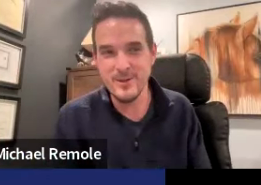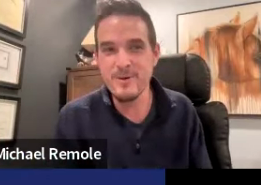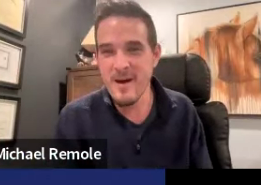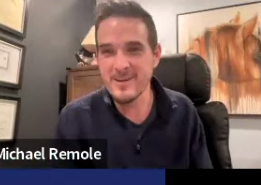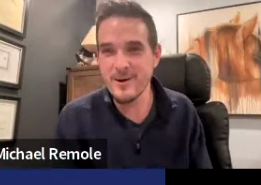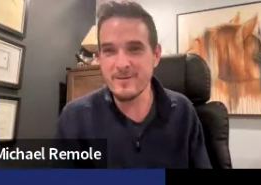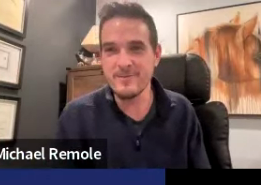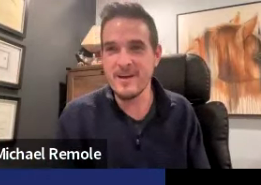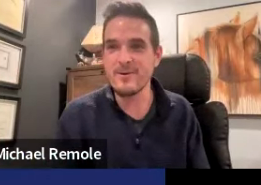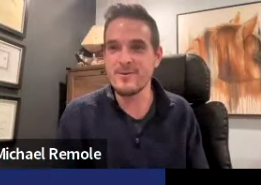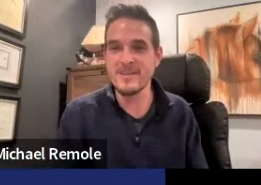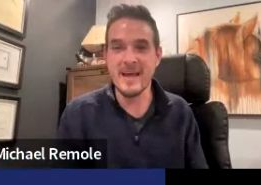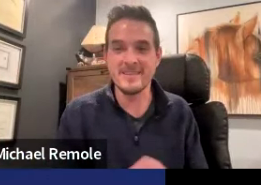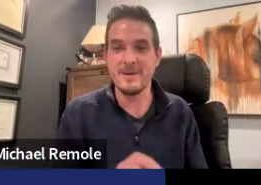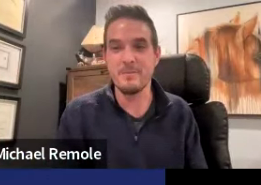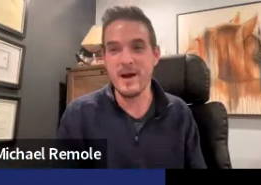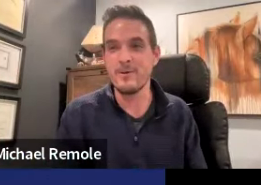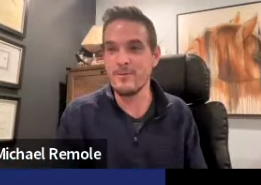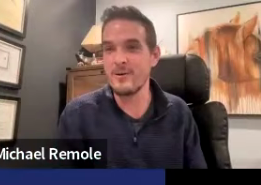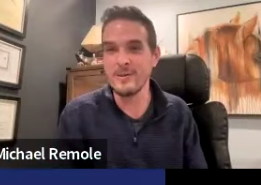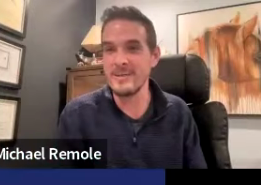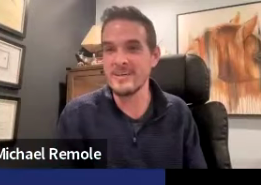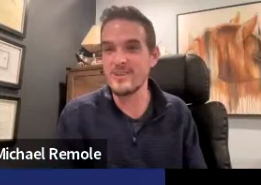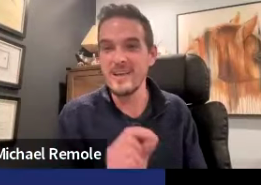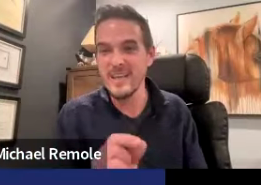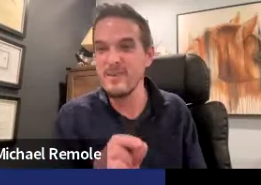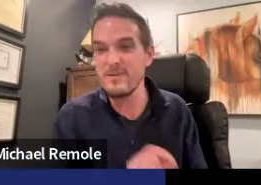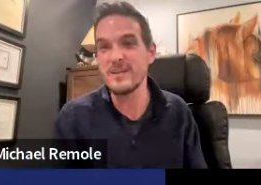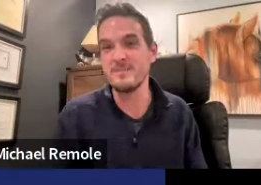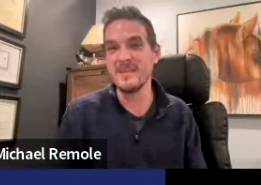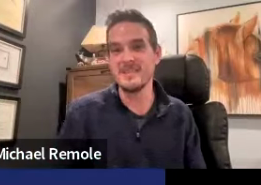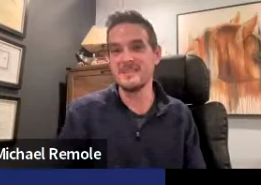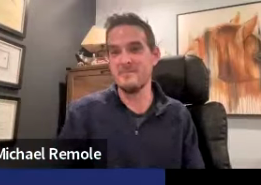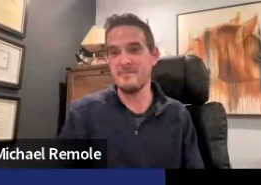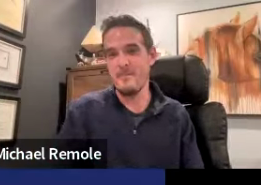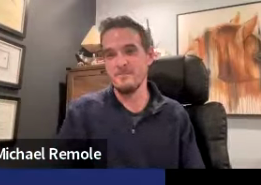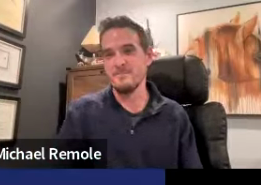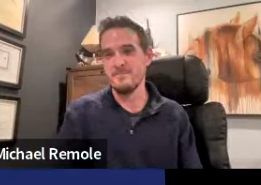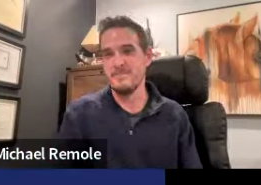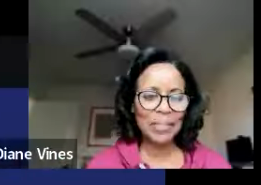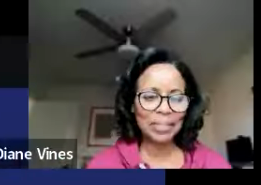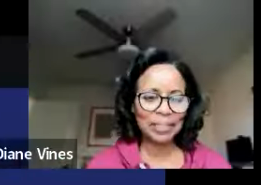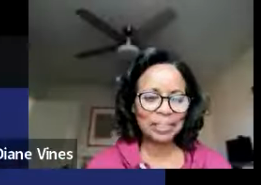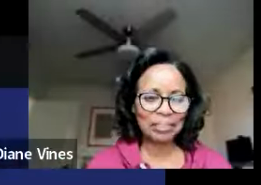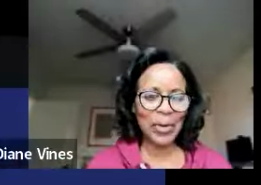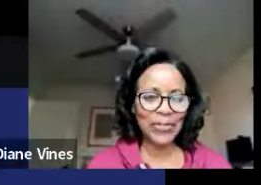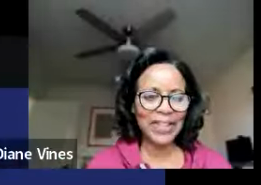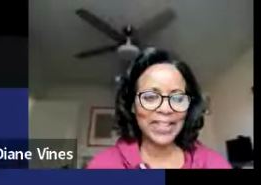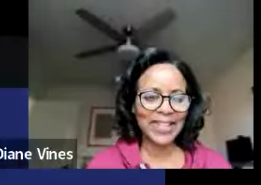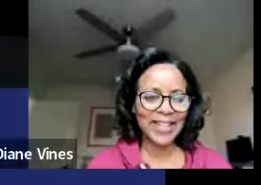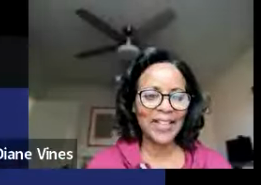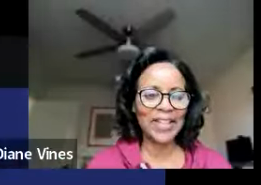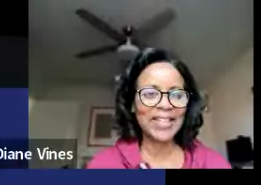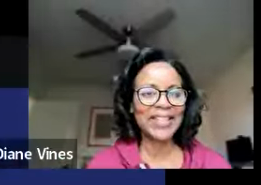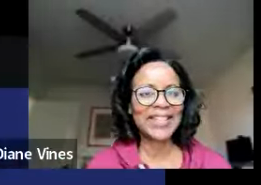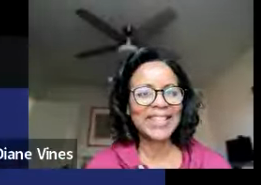guess it's a good reminder of never underestimate the power of a healthy connection, even if it is minutes at a time. Yep.